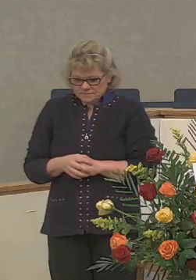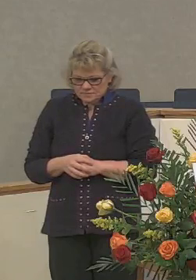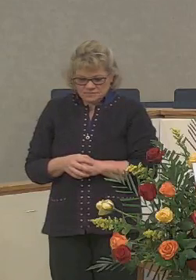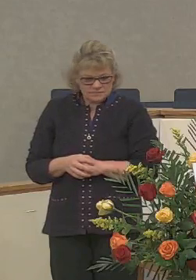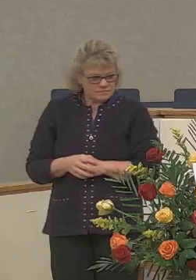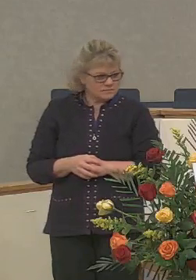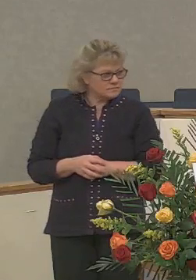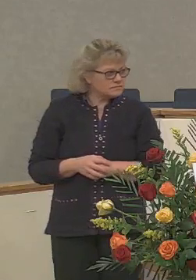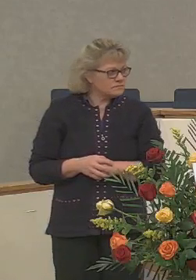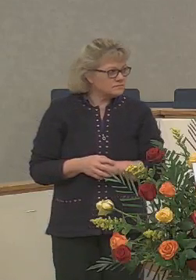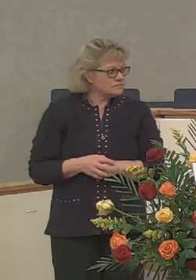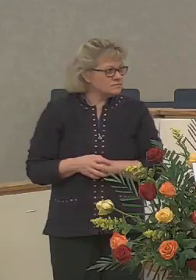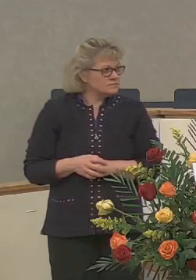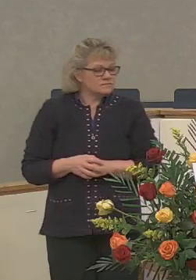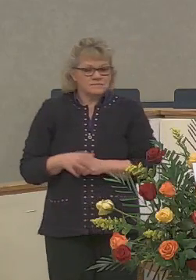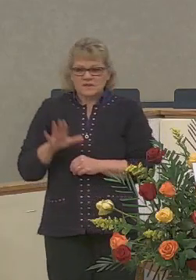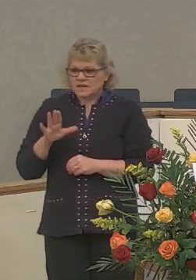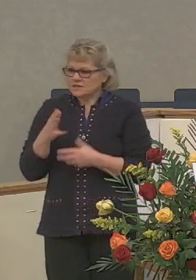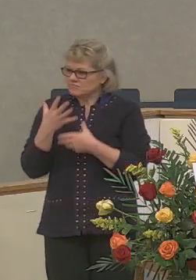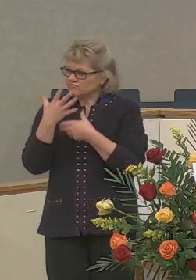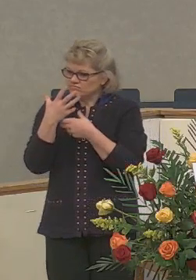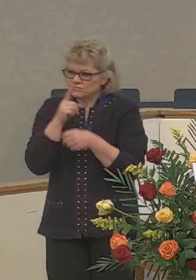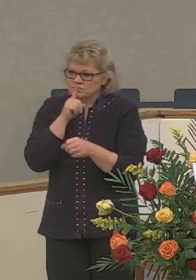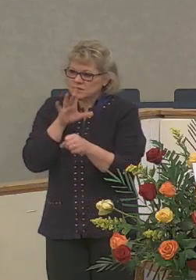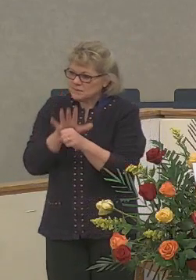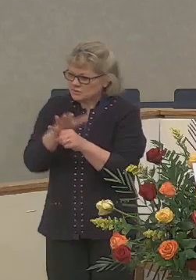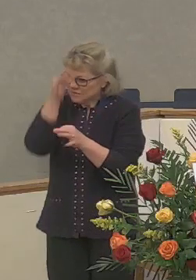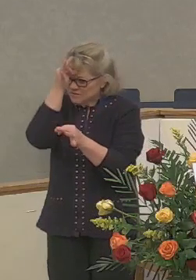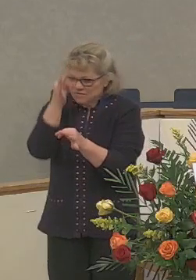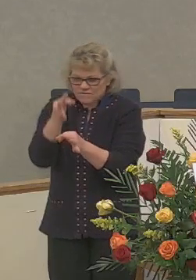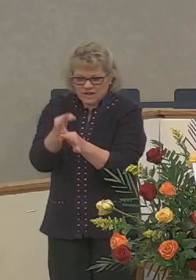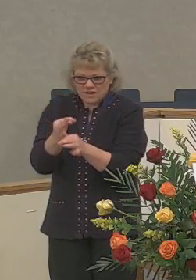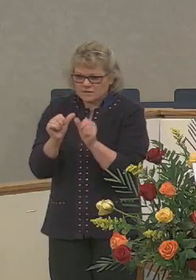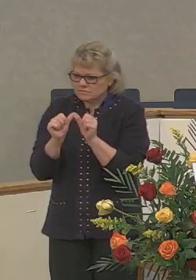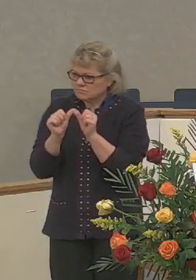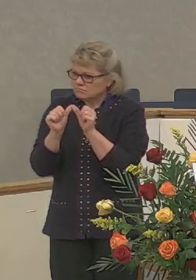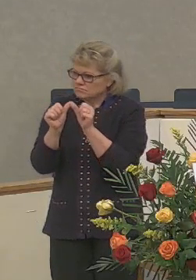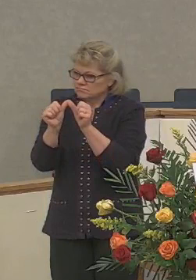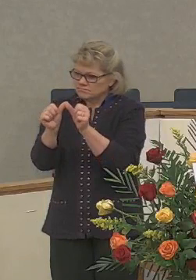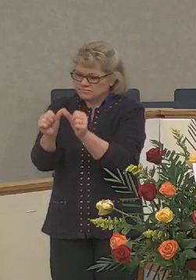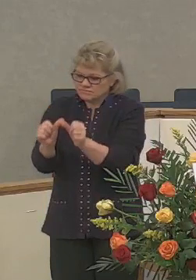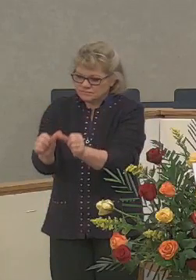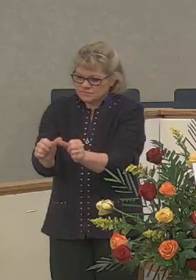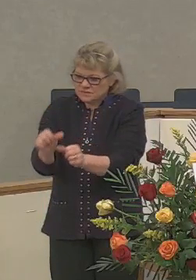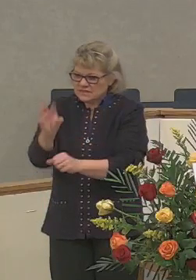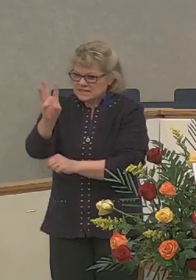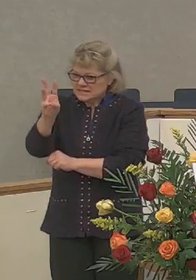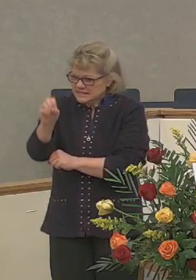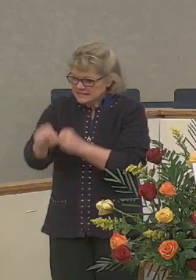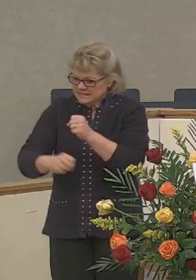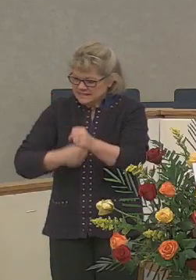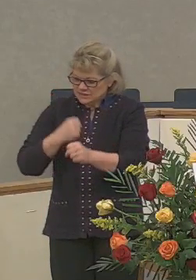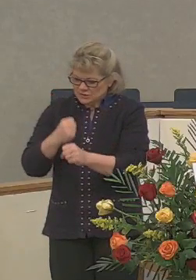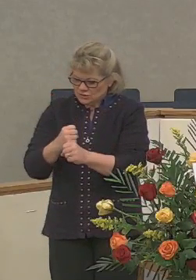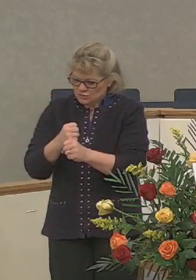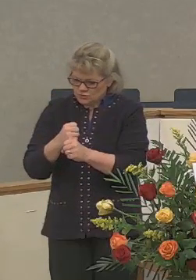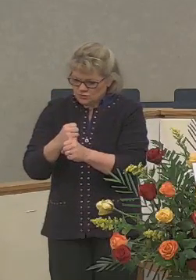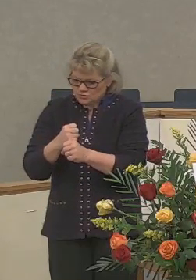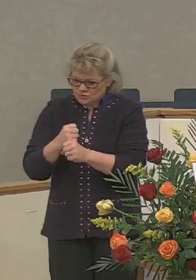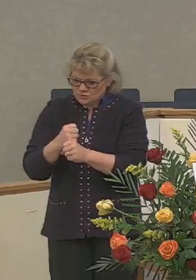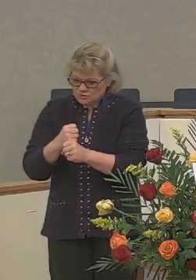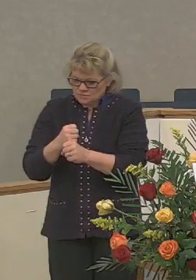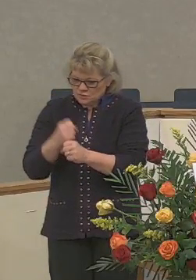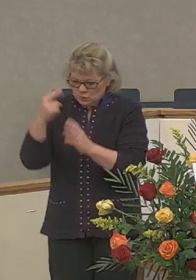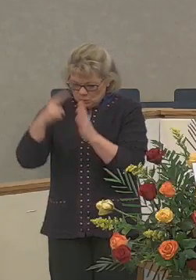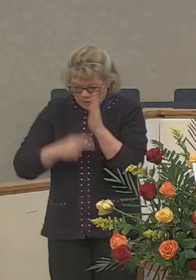devotion to his faith. He was consistent for 60 years. He loved reading the